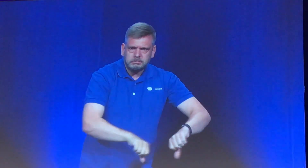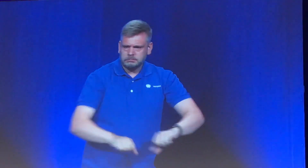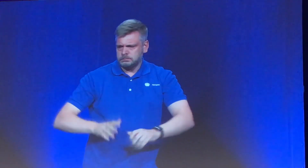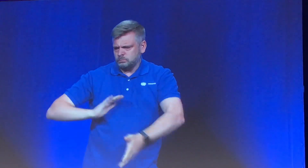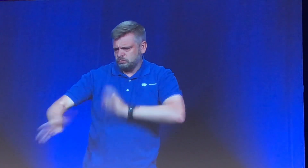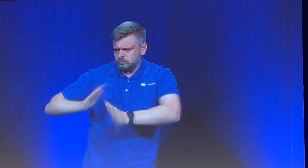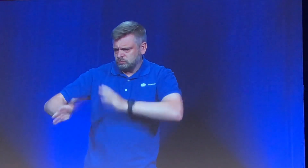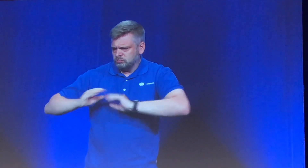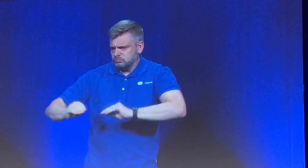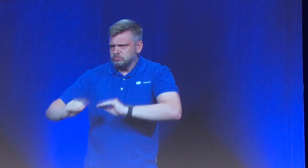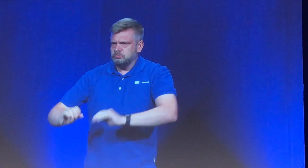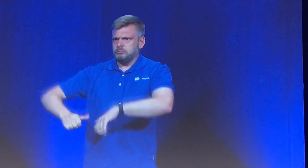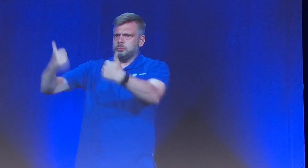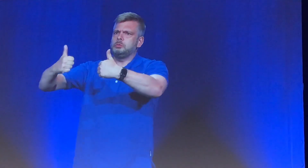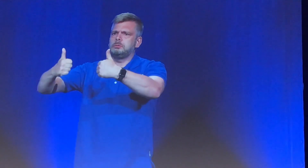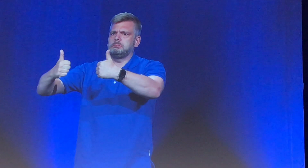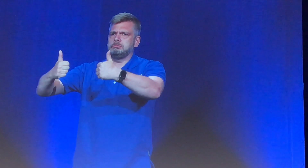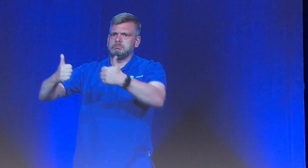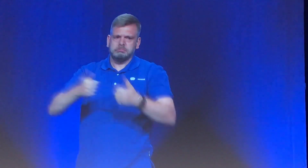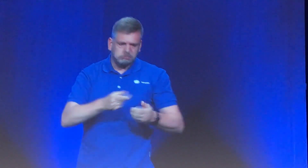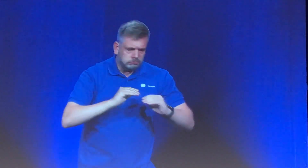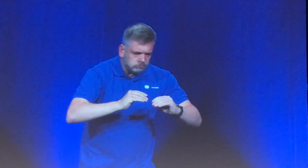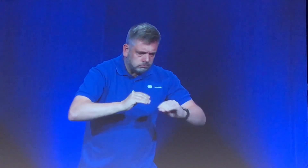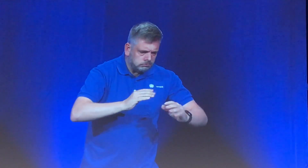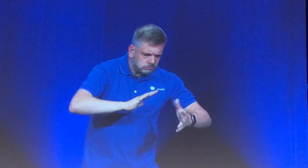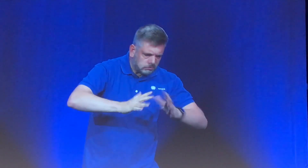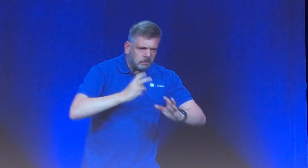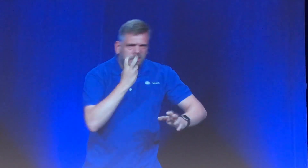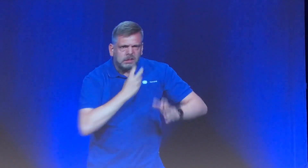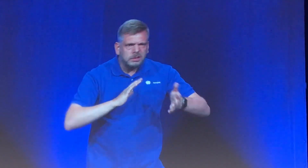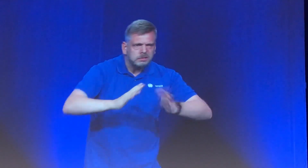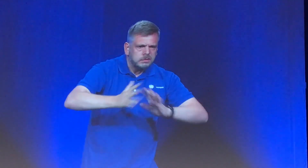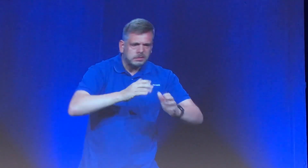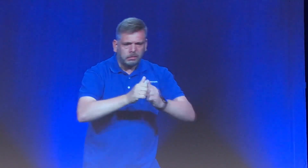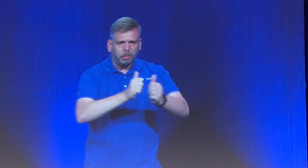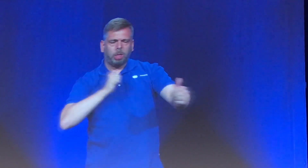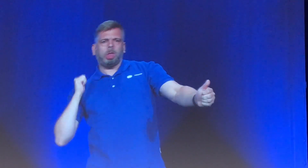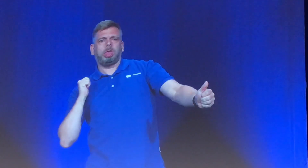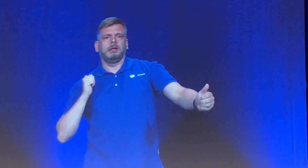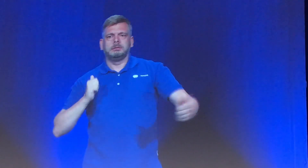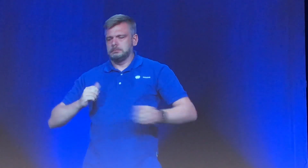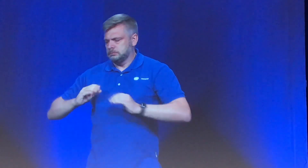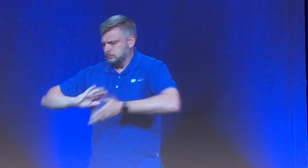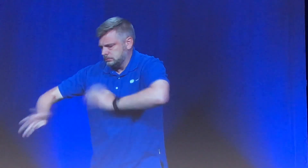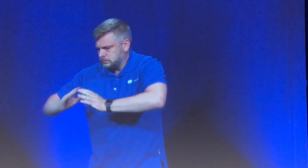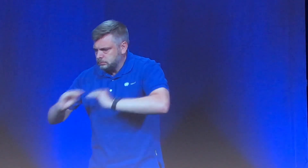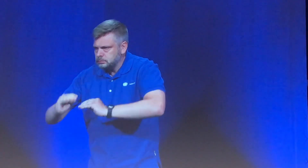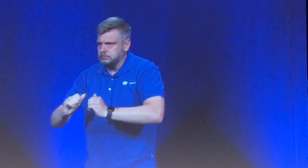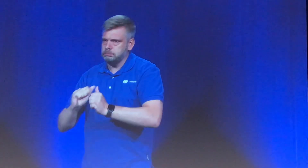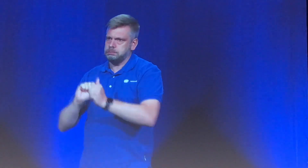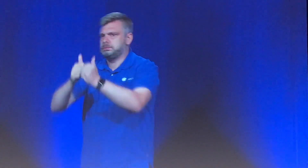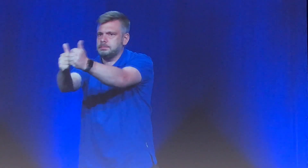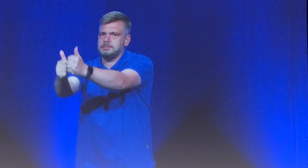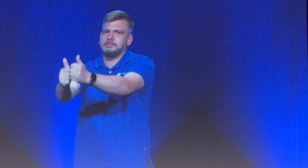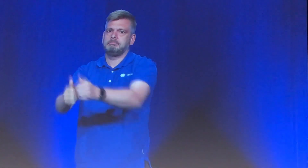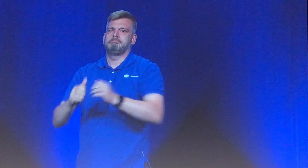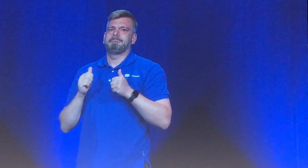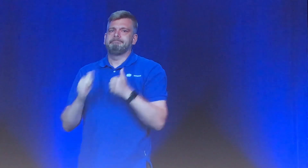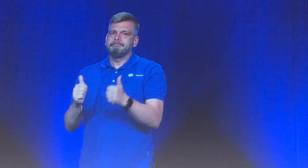also thinking about creative ways for teaching deaf children, for children to learn, so that no deaf child is disadvantaged in